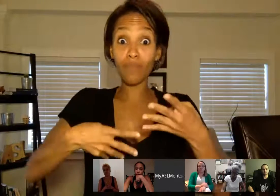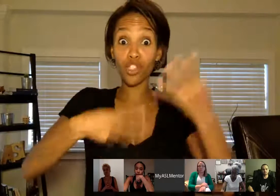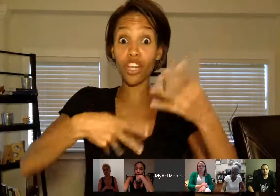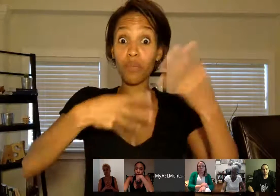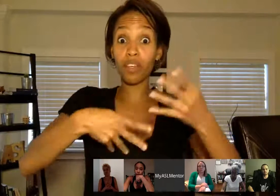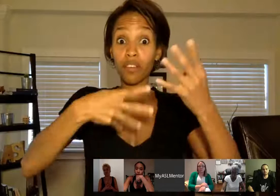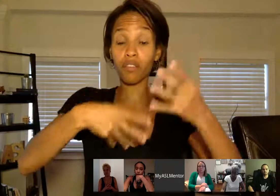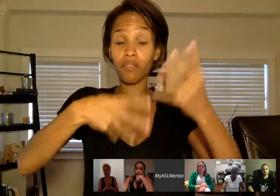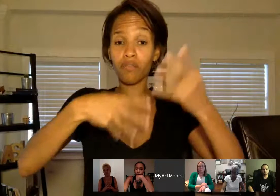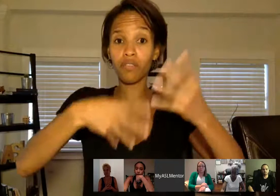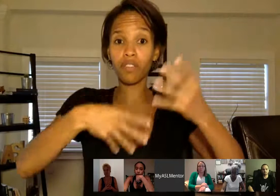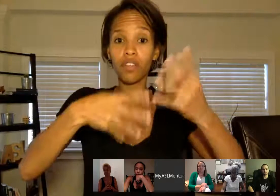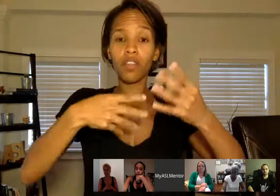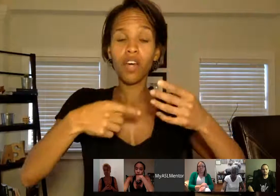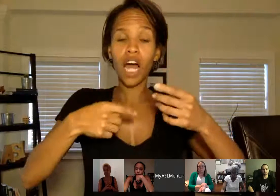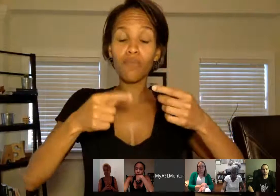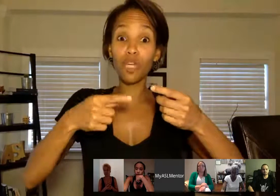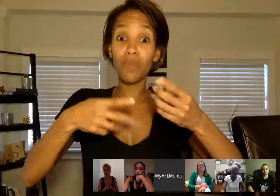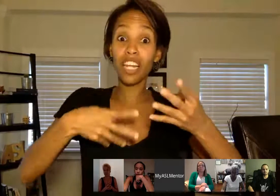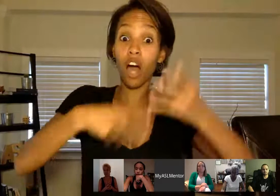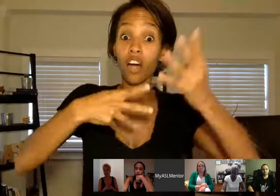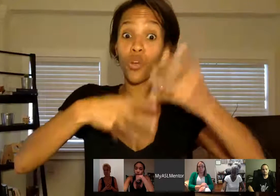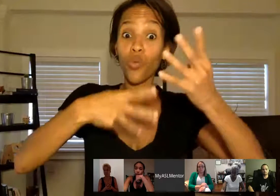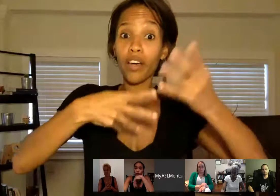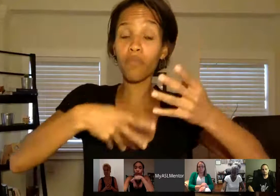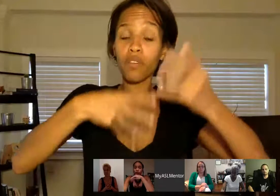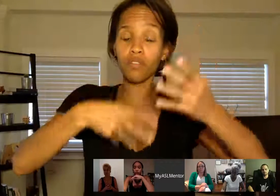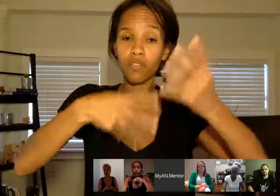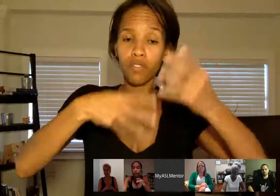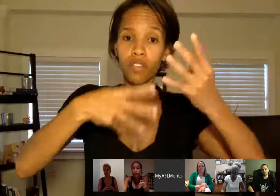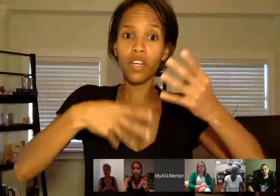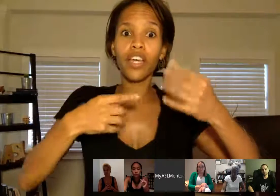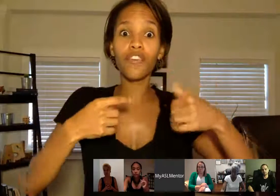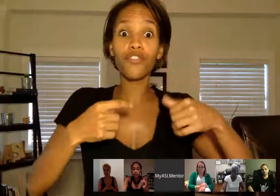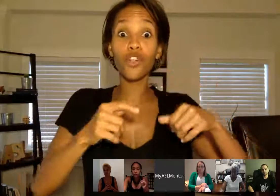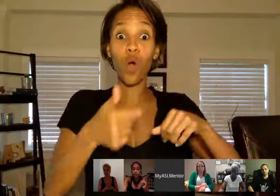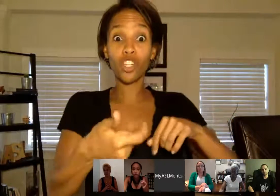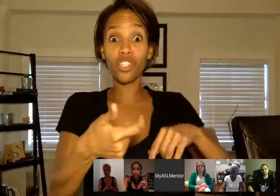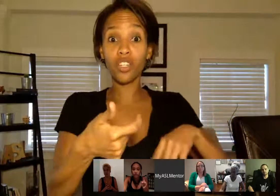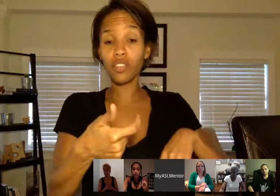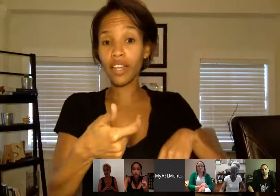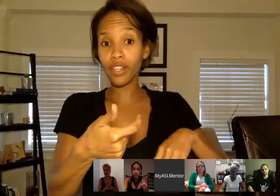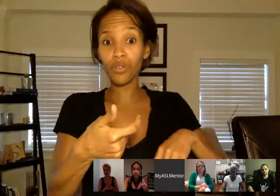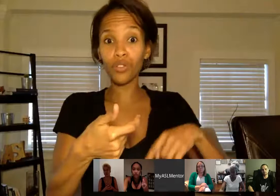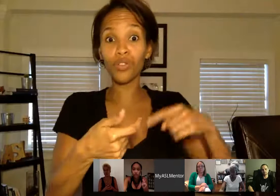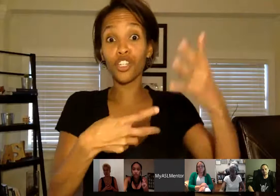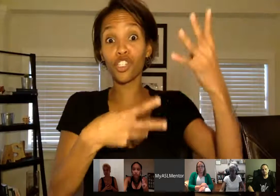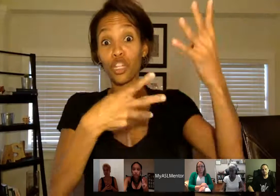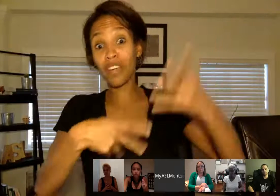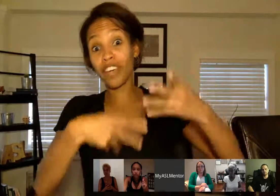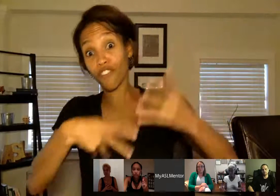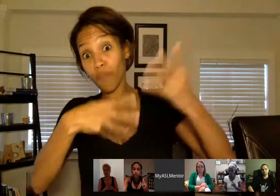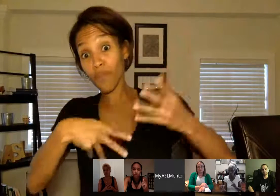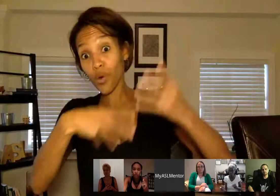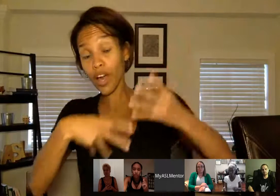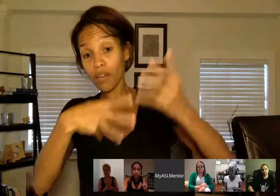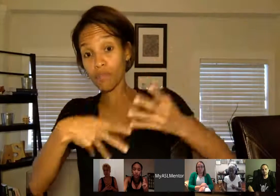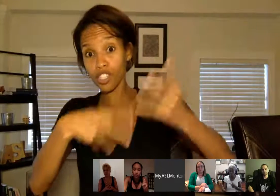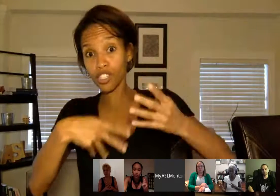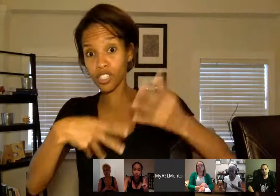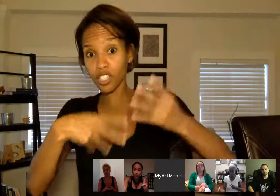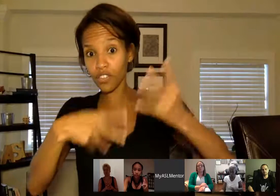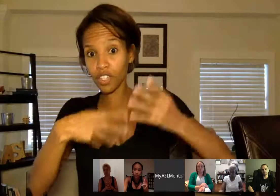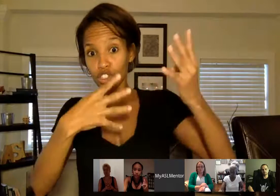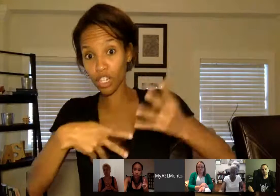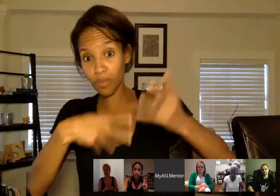now I'm streaming it onto the web. If you're watching like Hulu, then you're streaming it from the web